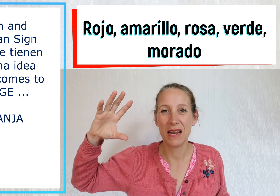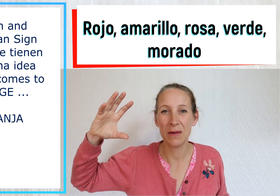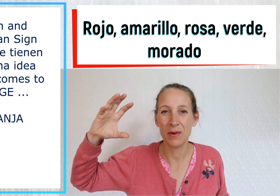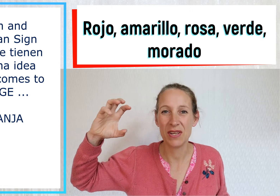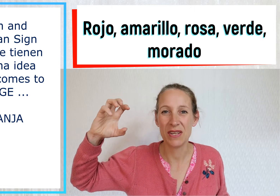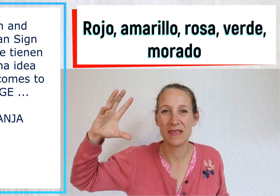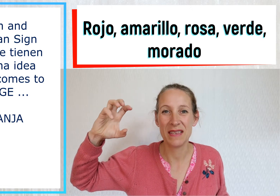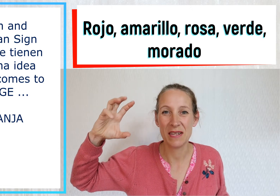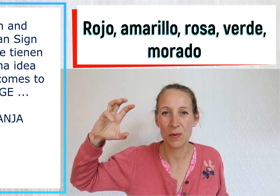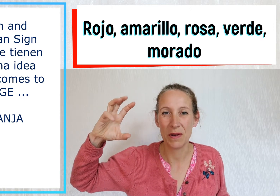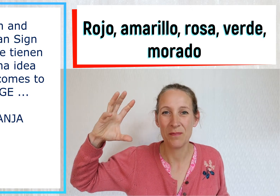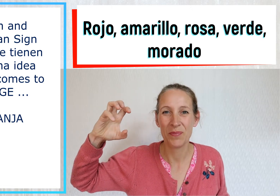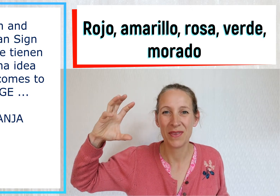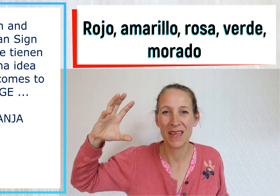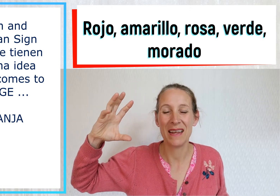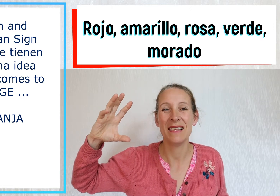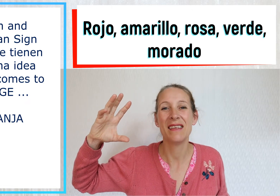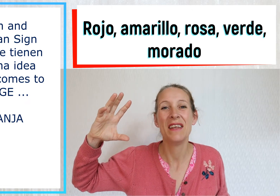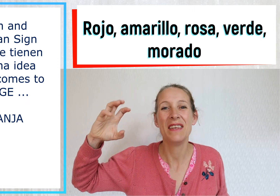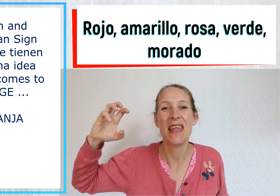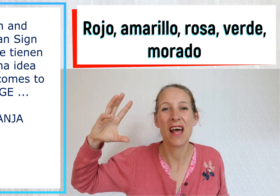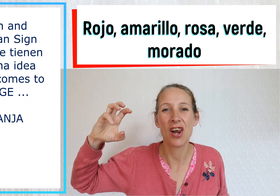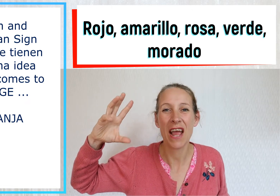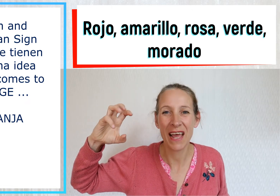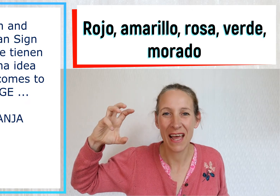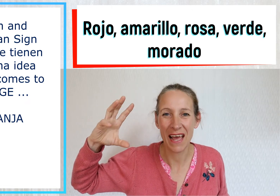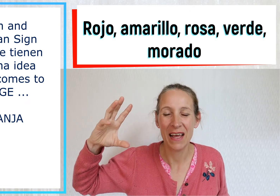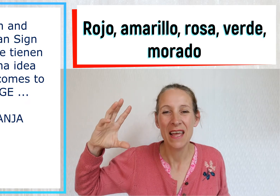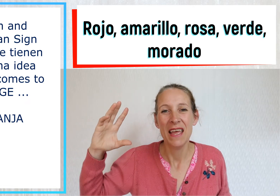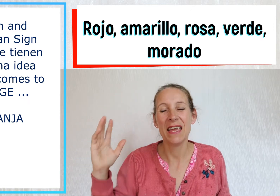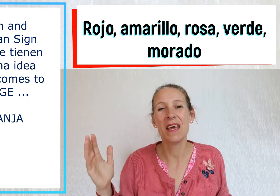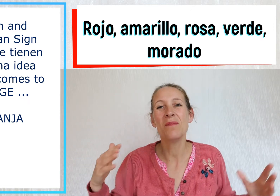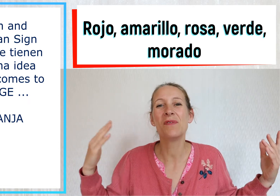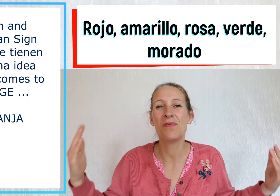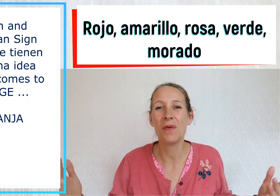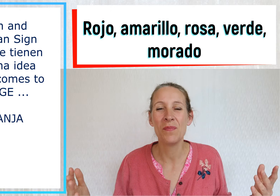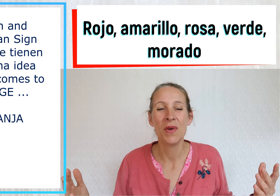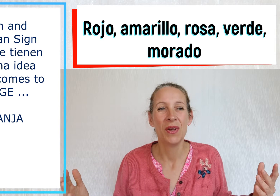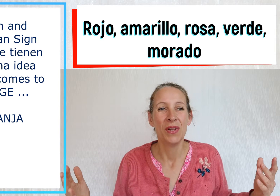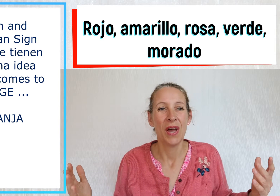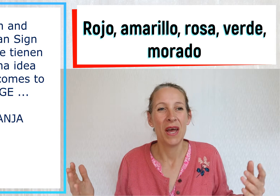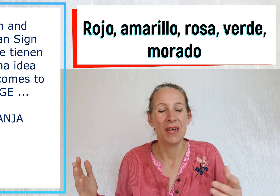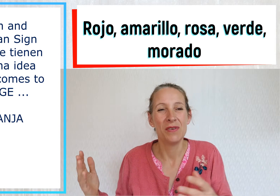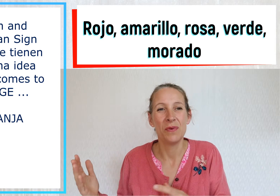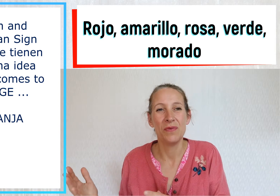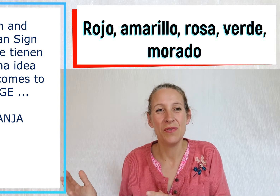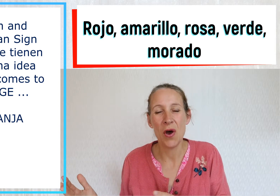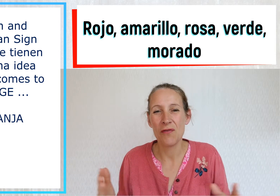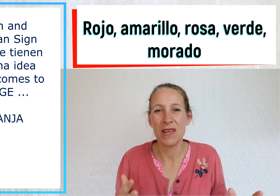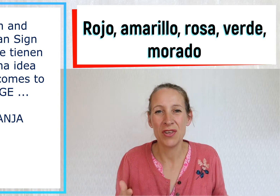Language, it's this one. And it's naranja. It comes from So an